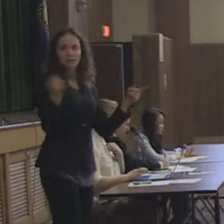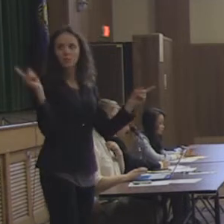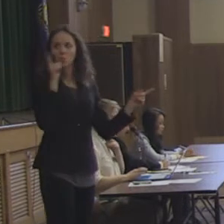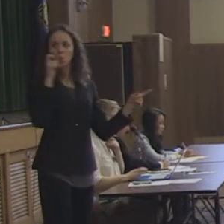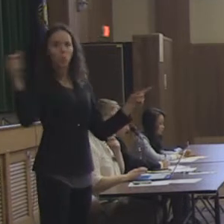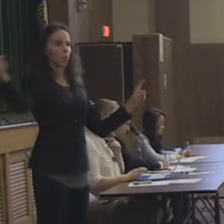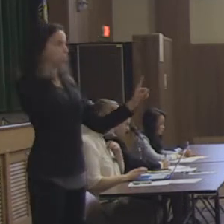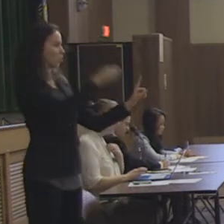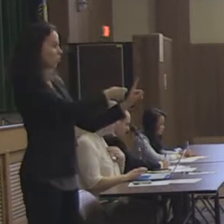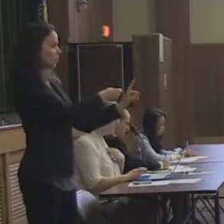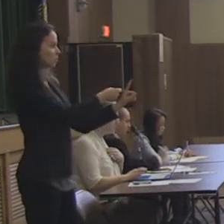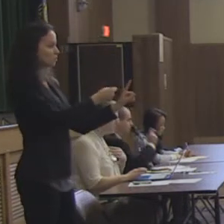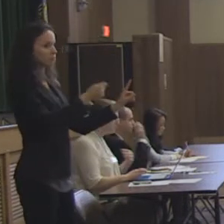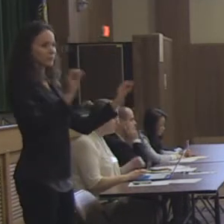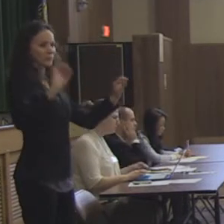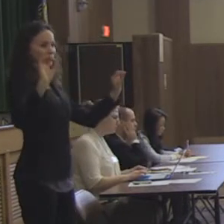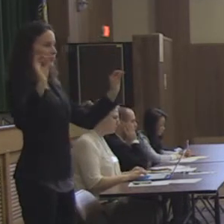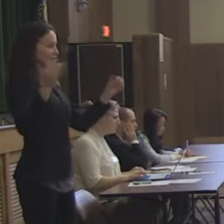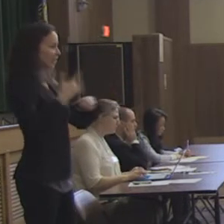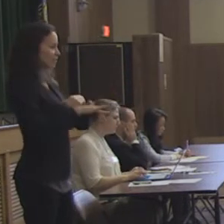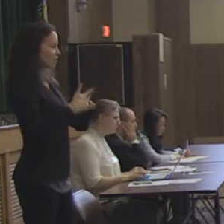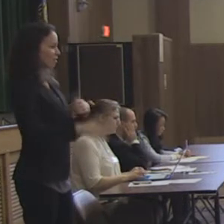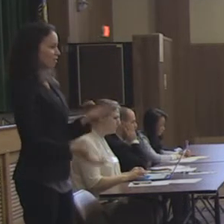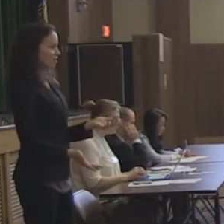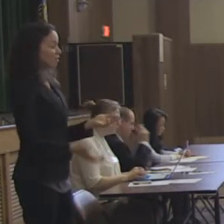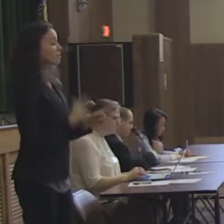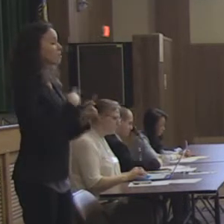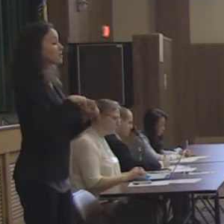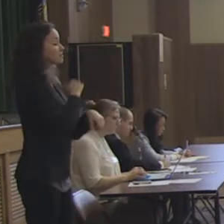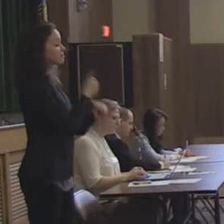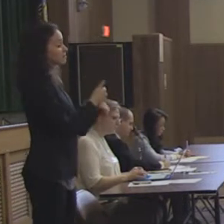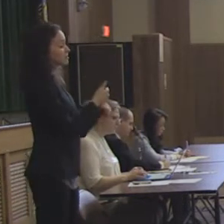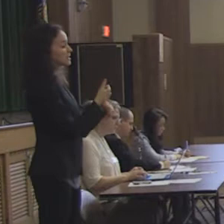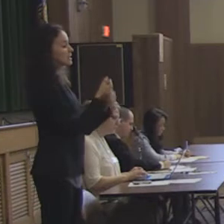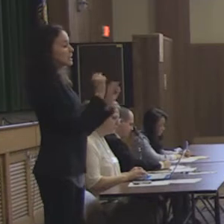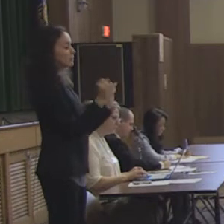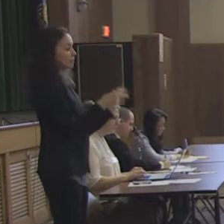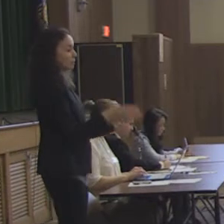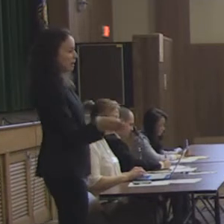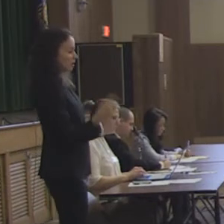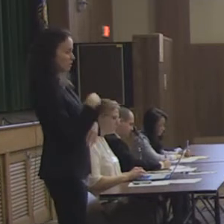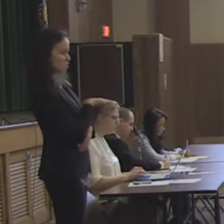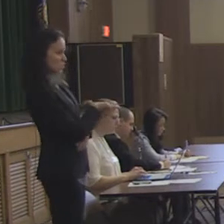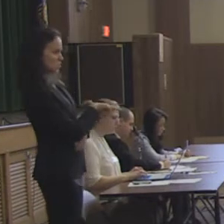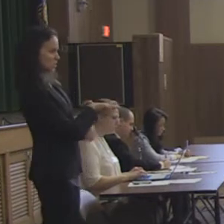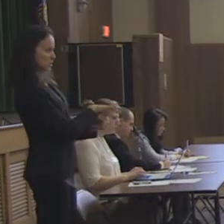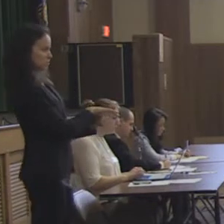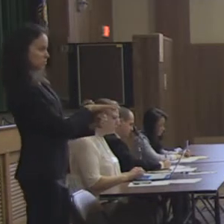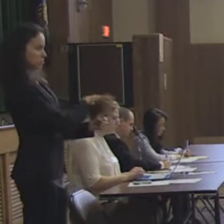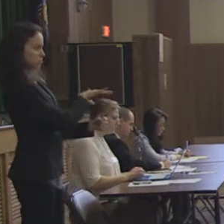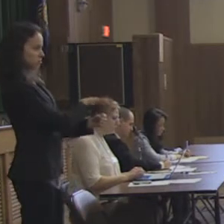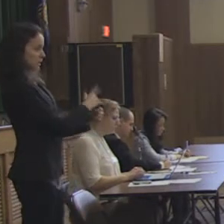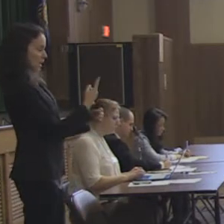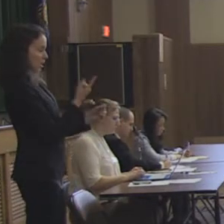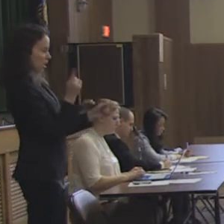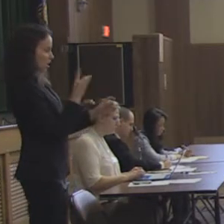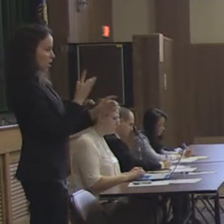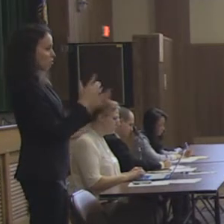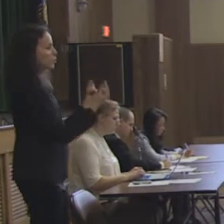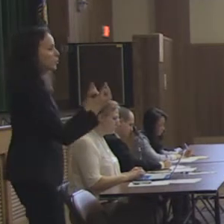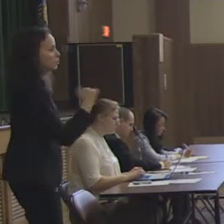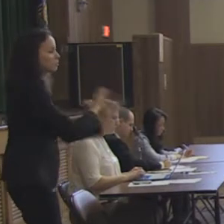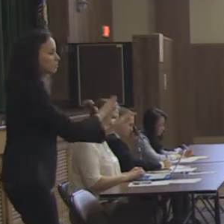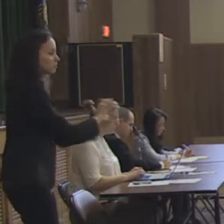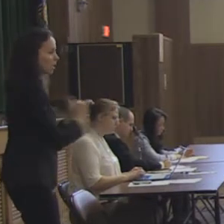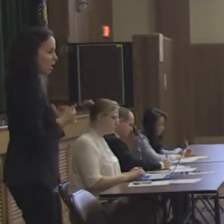some safety treatment plan in place. That's what you're going to do when you see certain behaviors and interventions. Mm-hmm. And you